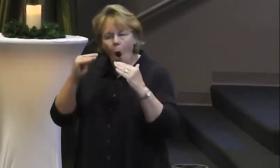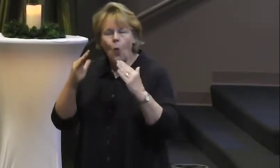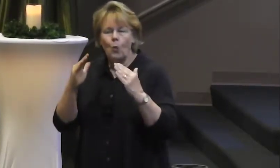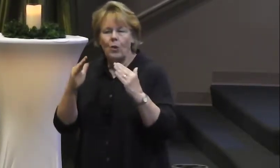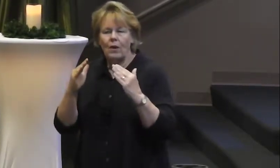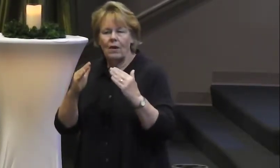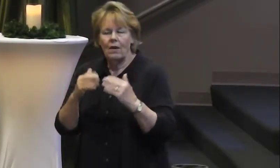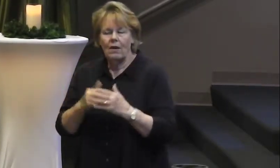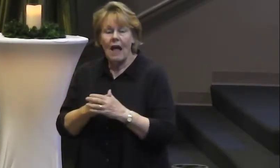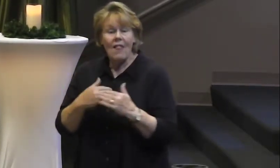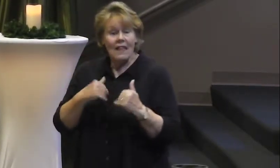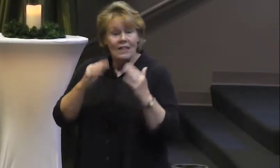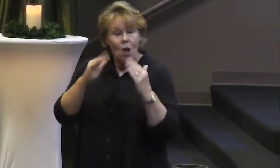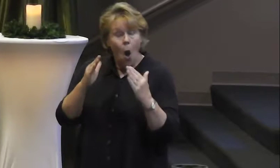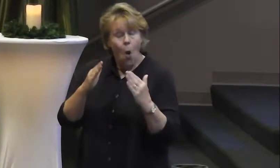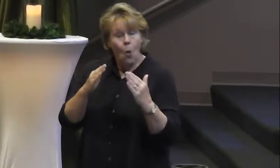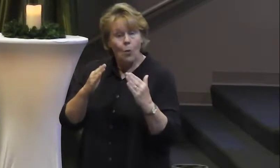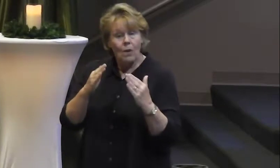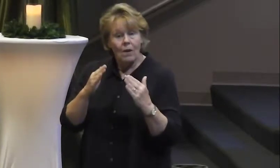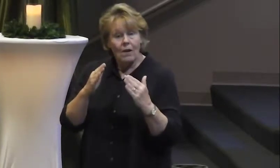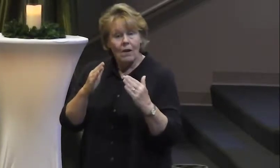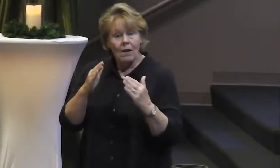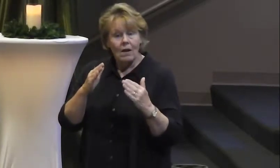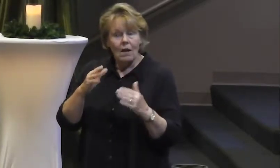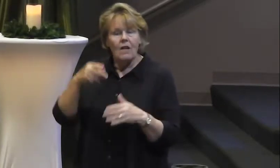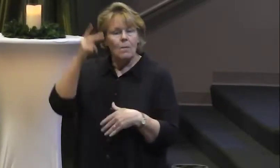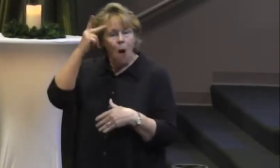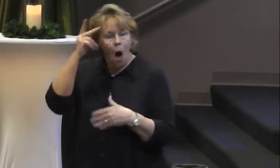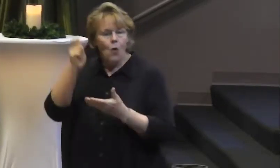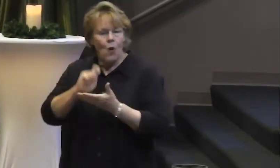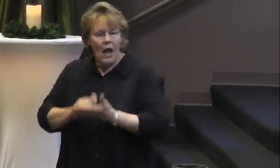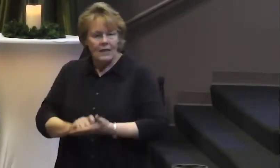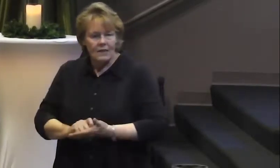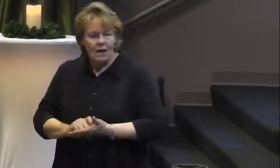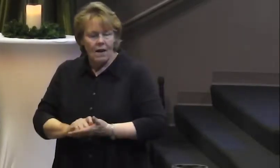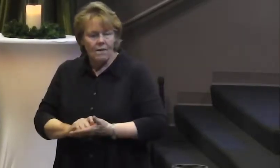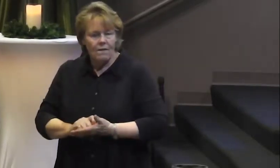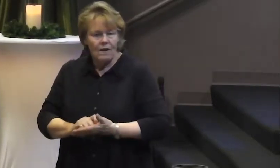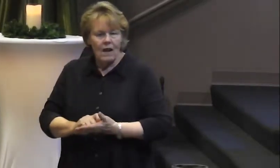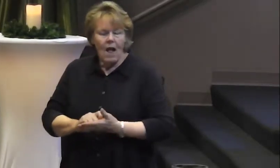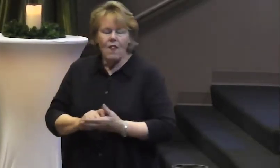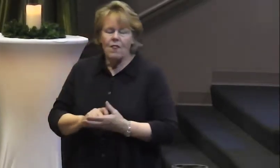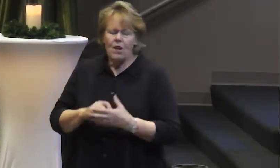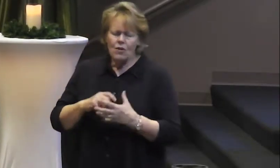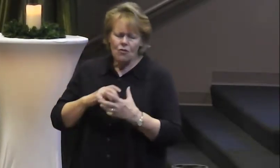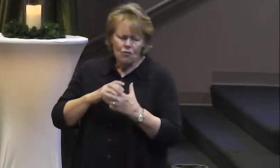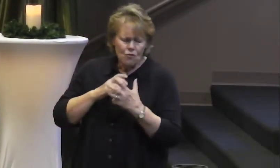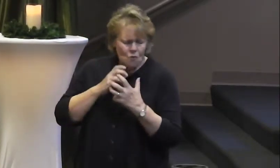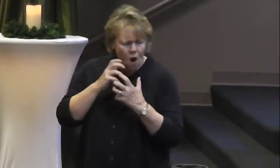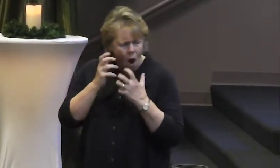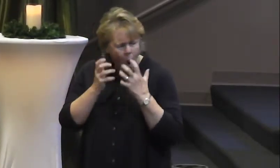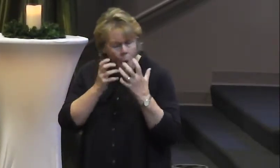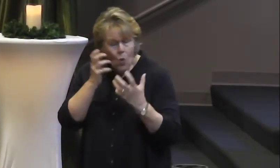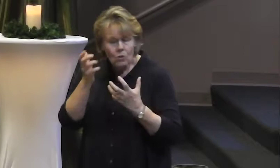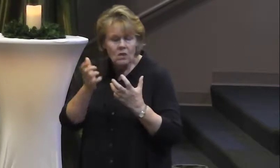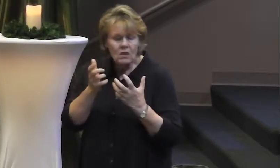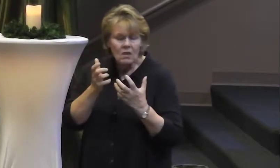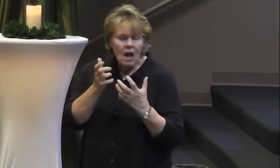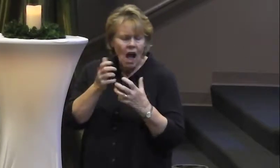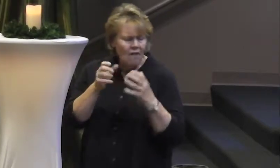takes Paul, where the Spirit leads us. The groans of displacement, the groans of hope become groans of love.